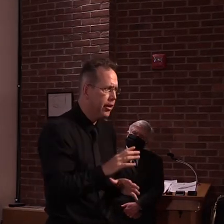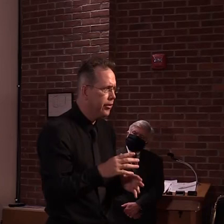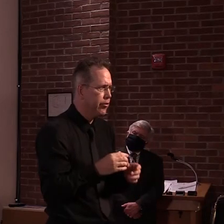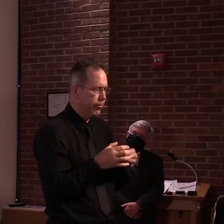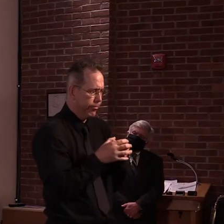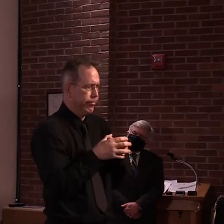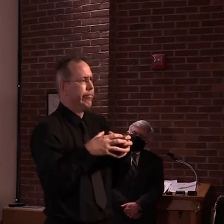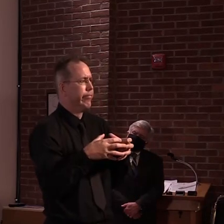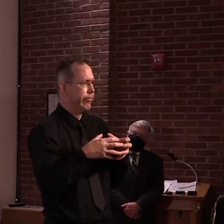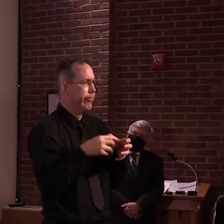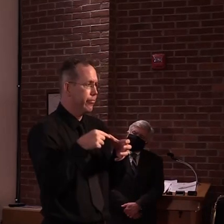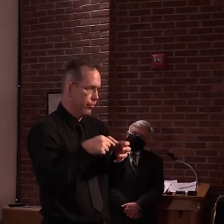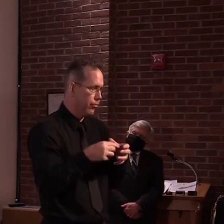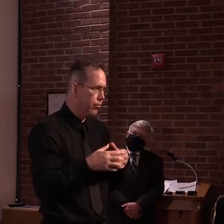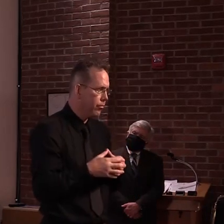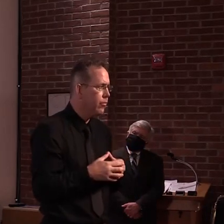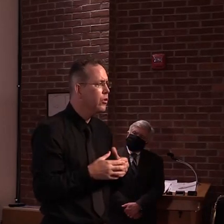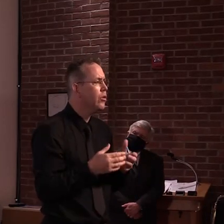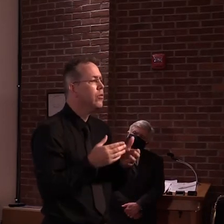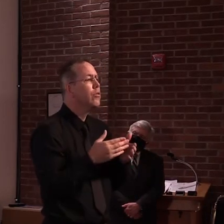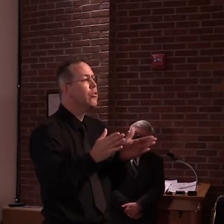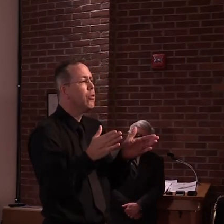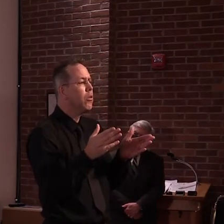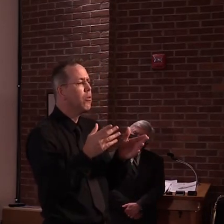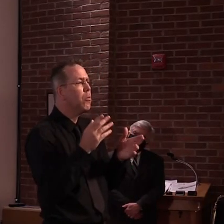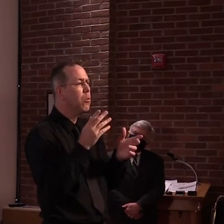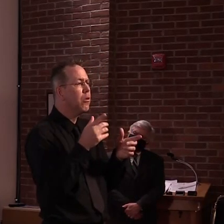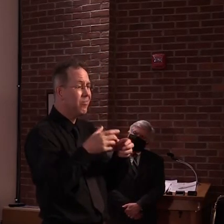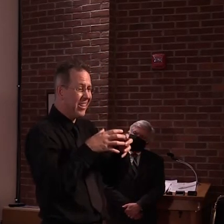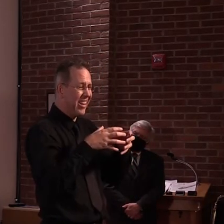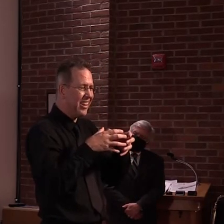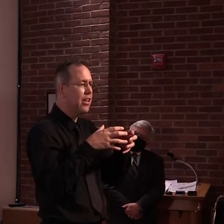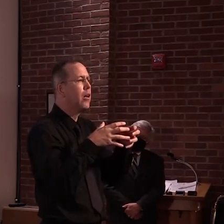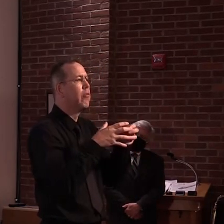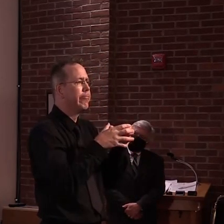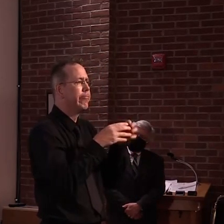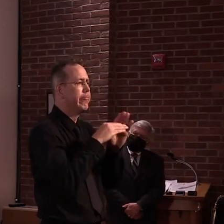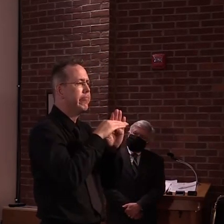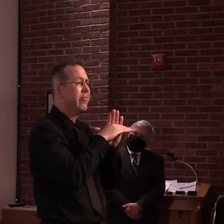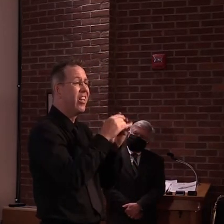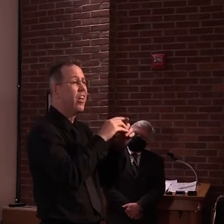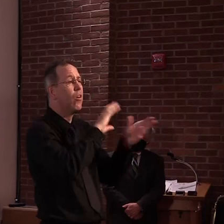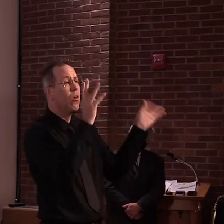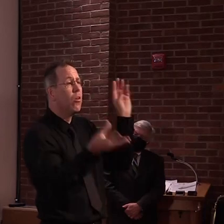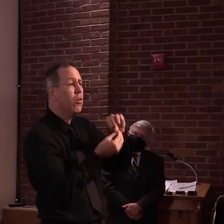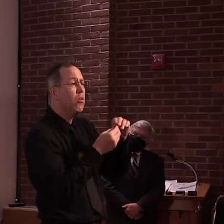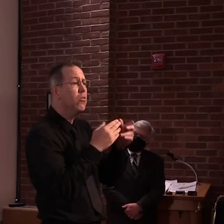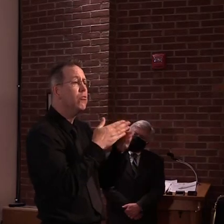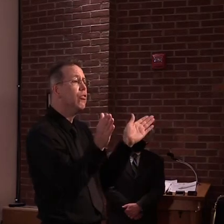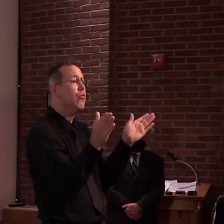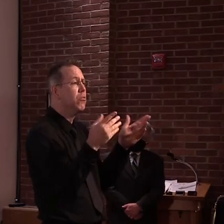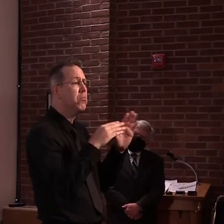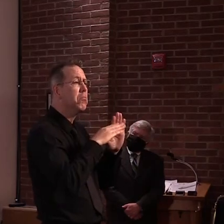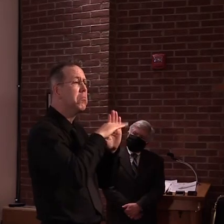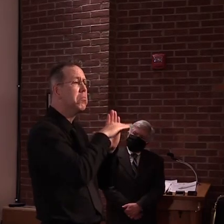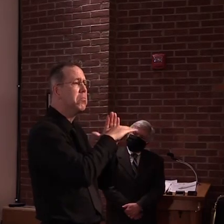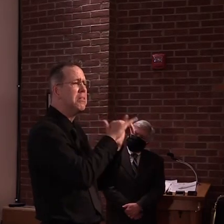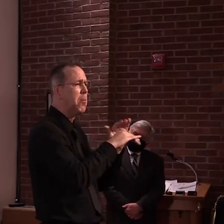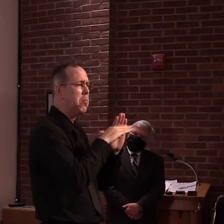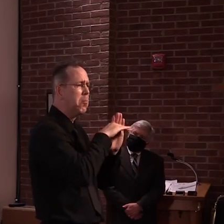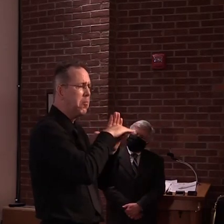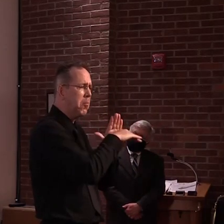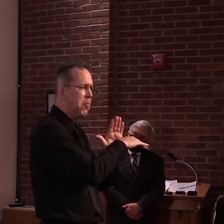on a more downward slope, which we'll continue to watch very, very closely. I remind people that there was a point